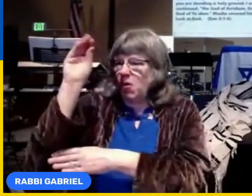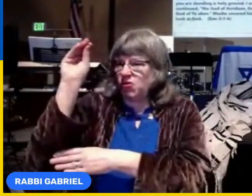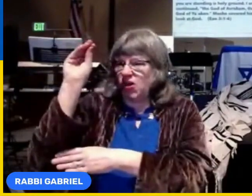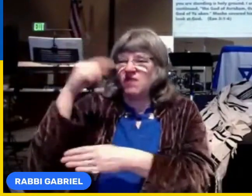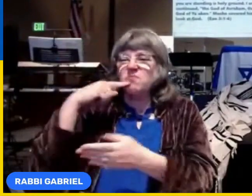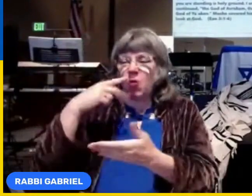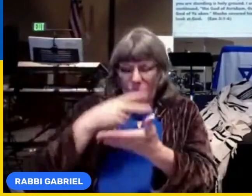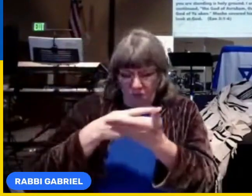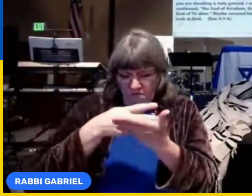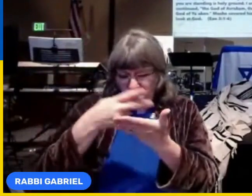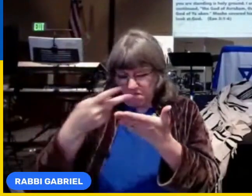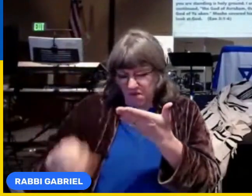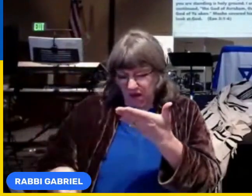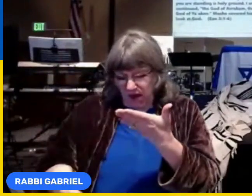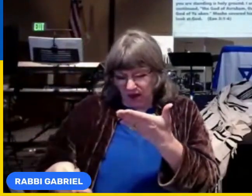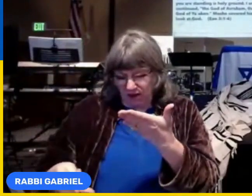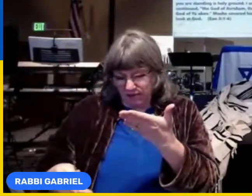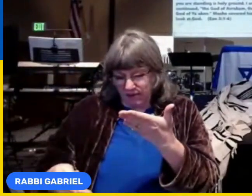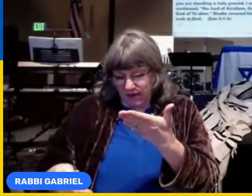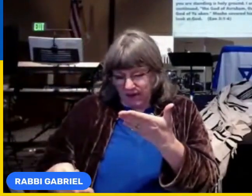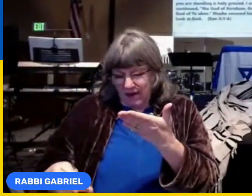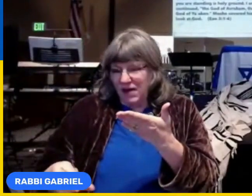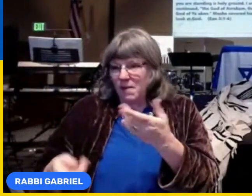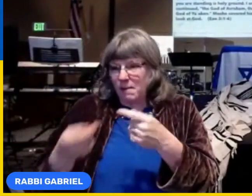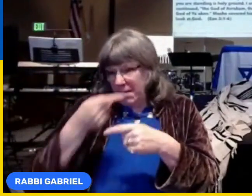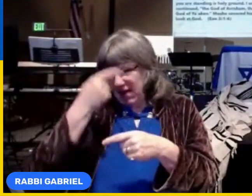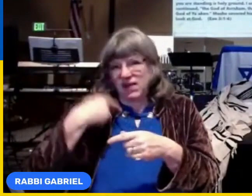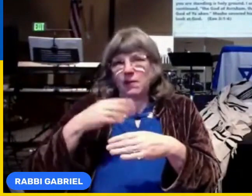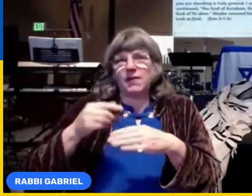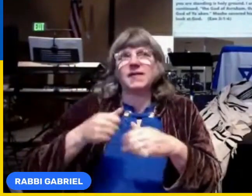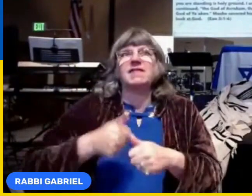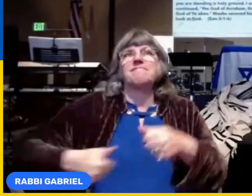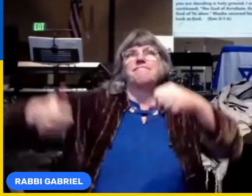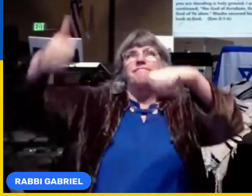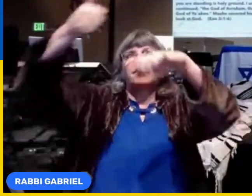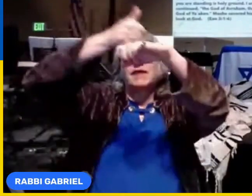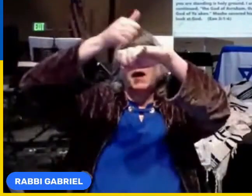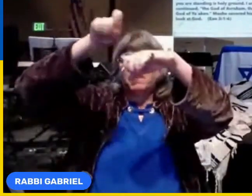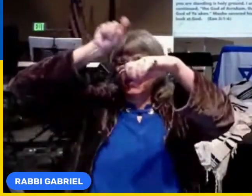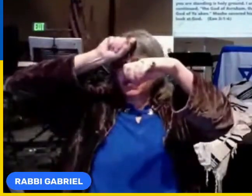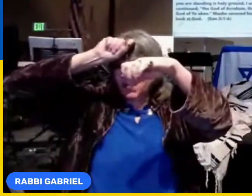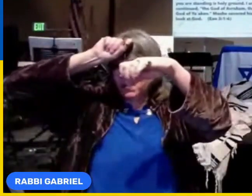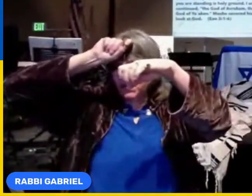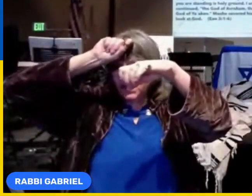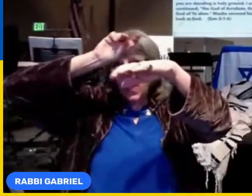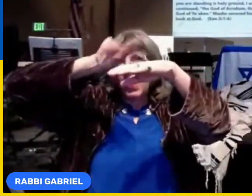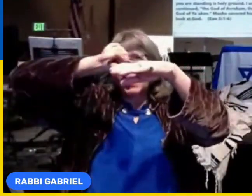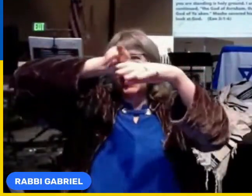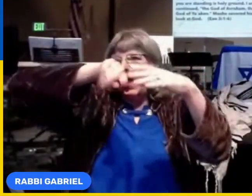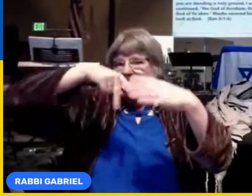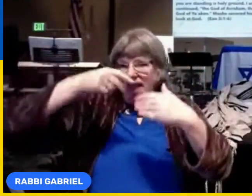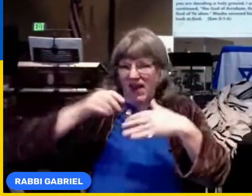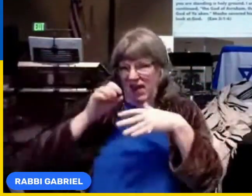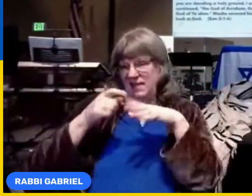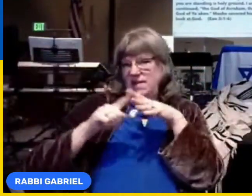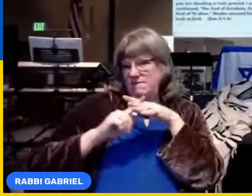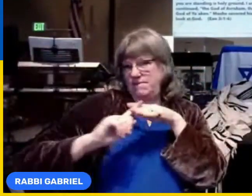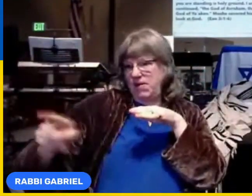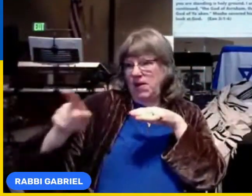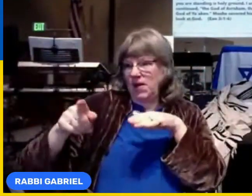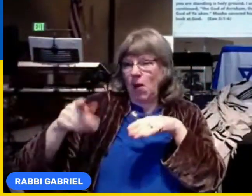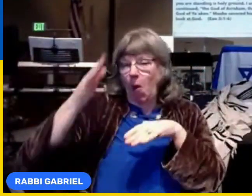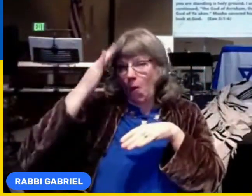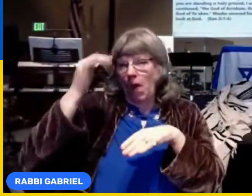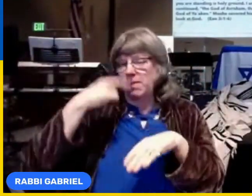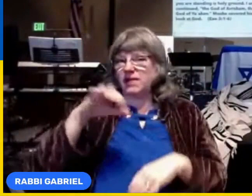Moshe, the man who fell from the top to the bottom of Egyptian society just because of